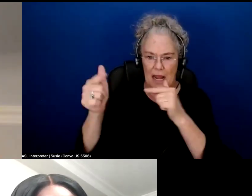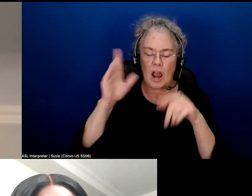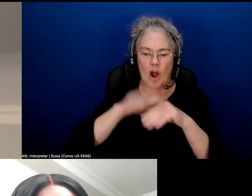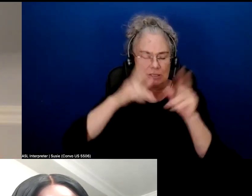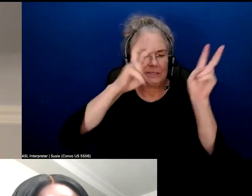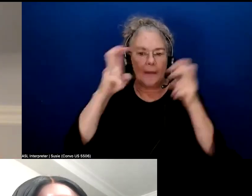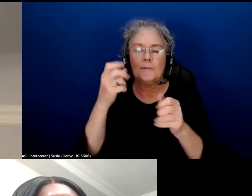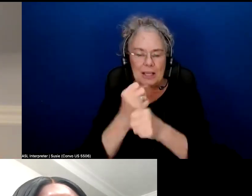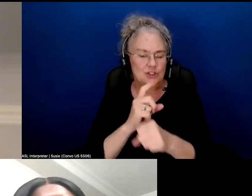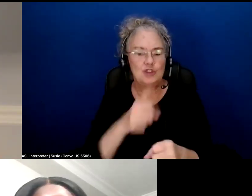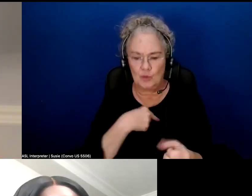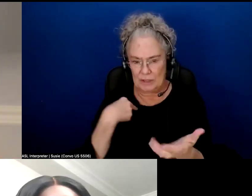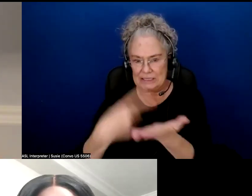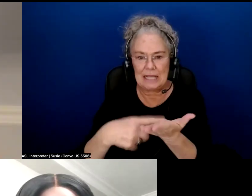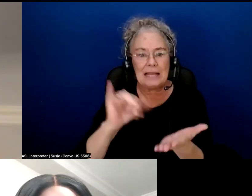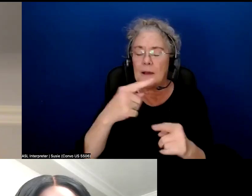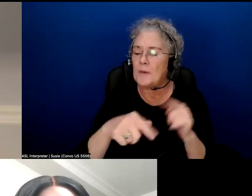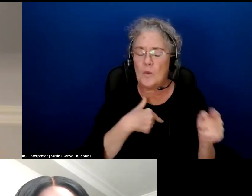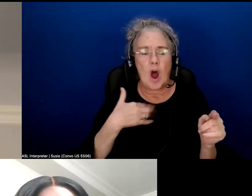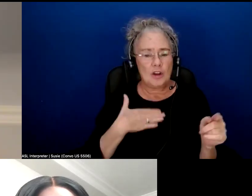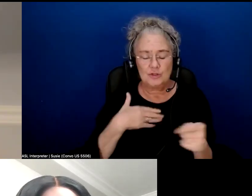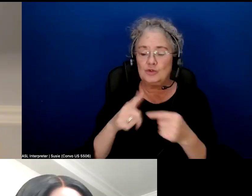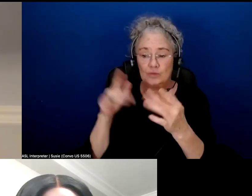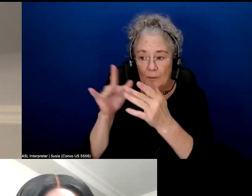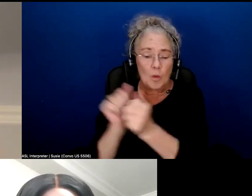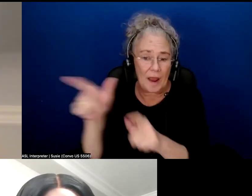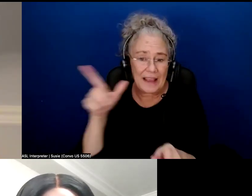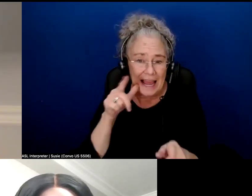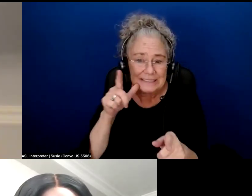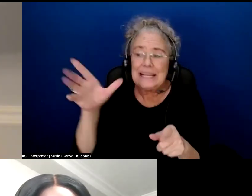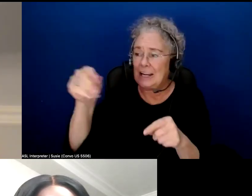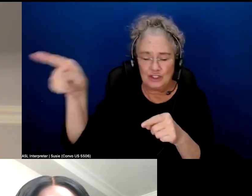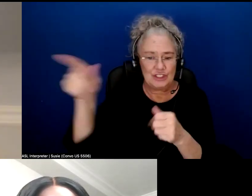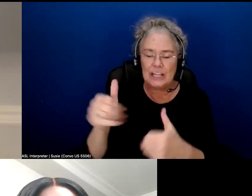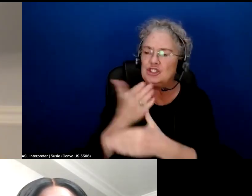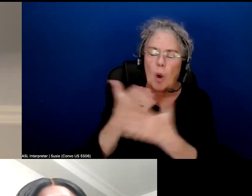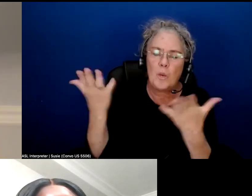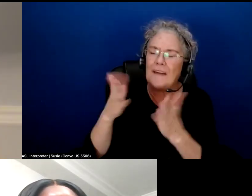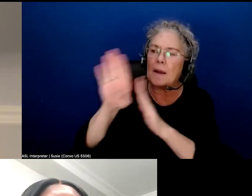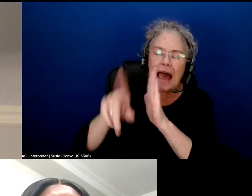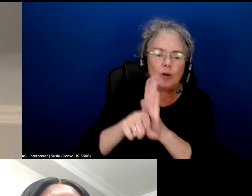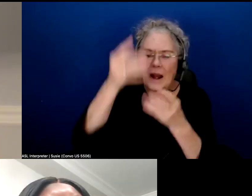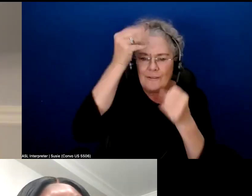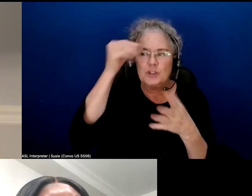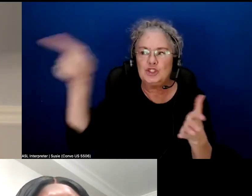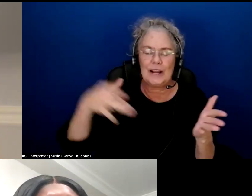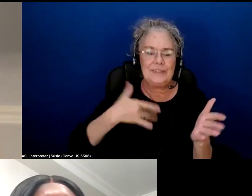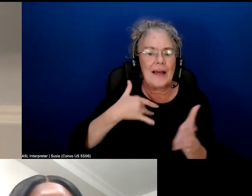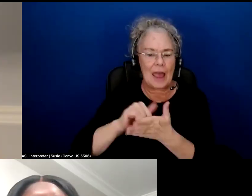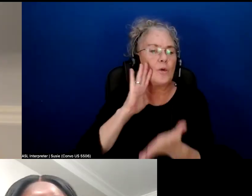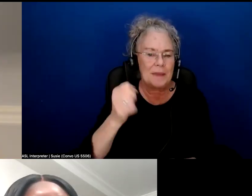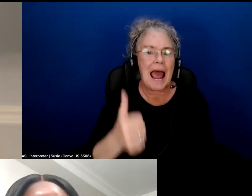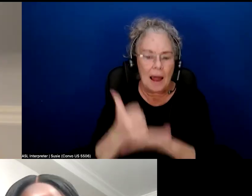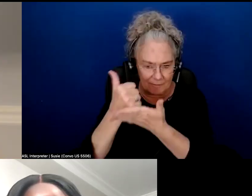sure that we discuss it. We're also happy to connect with Leslie, and she can share if, whatever background information she feels would be helpful for sort